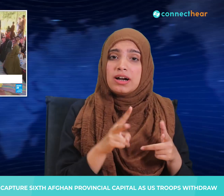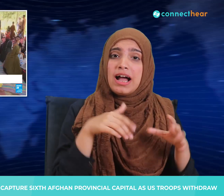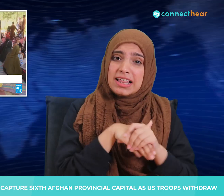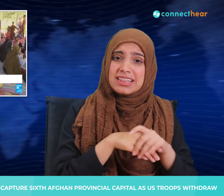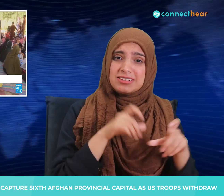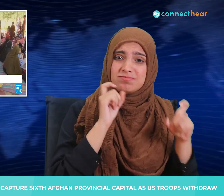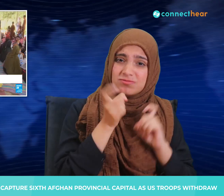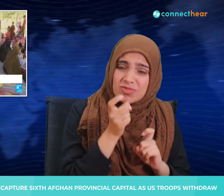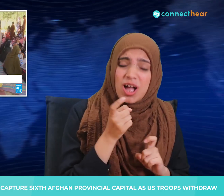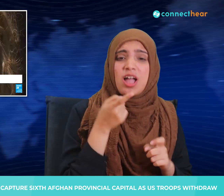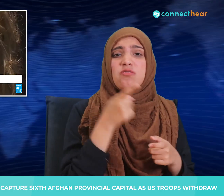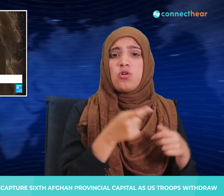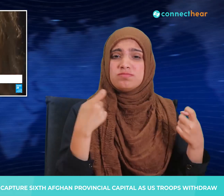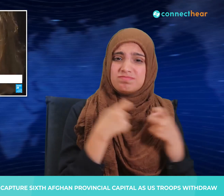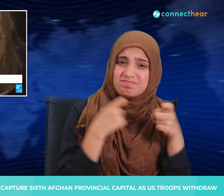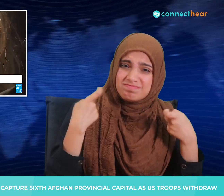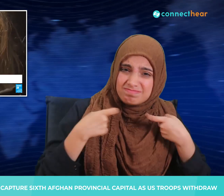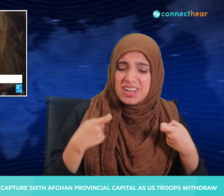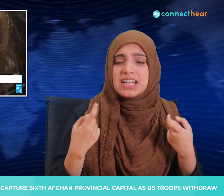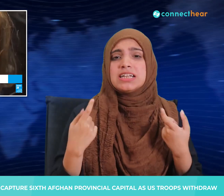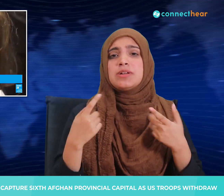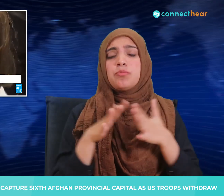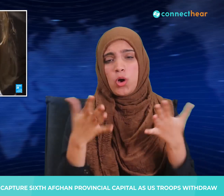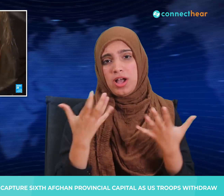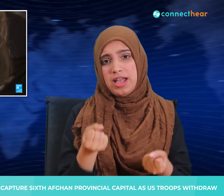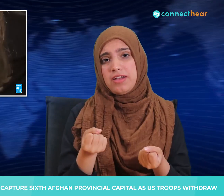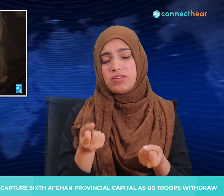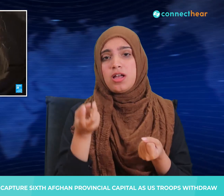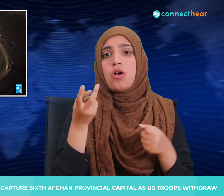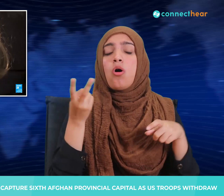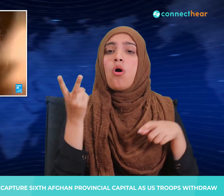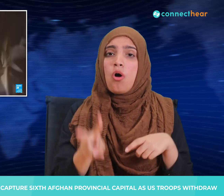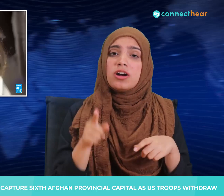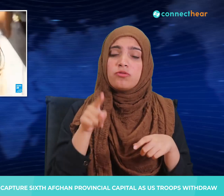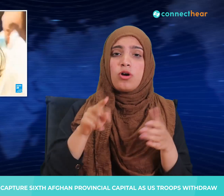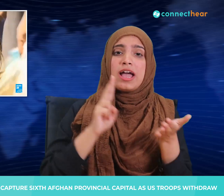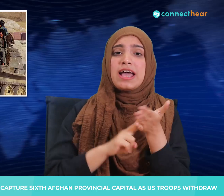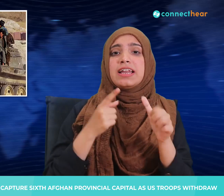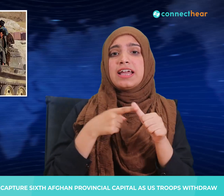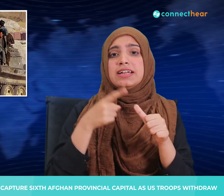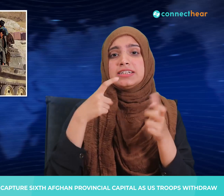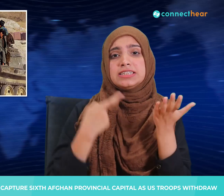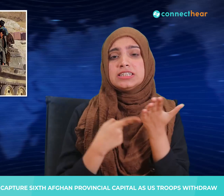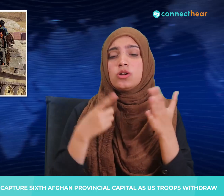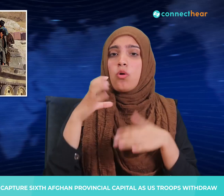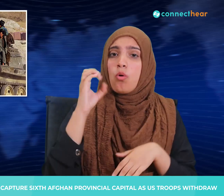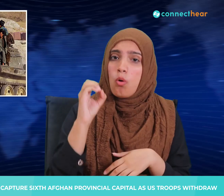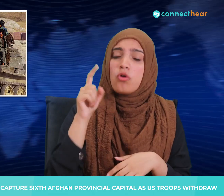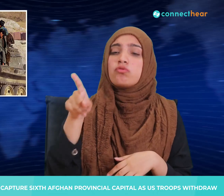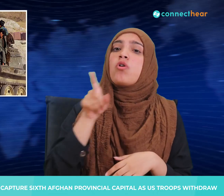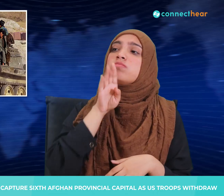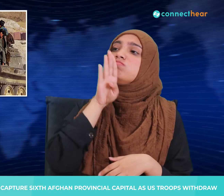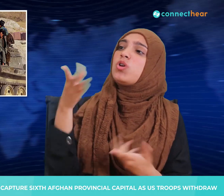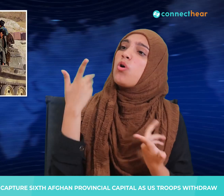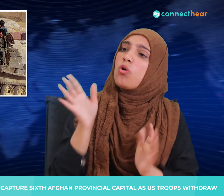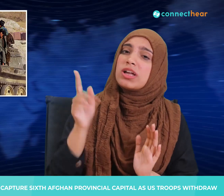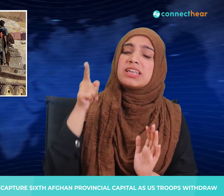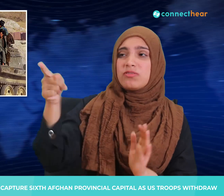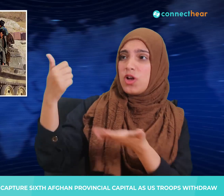Wallace said his government had asked some NATO allies to keep their troops in Afghanistan once the US troops departed, but failed to